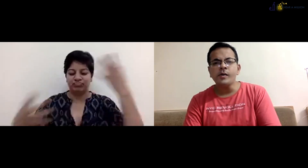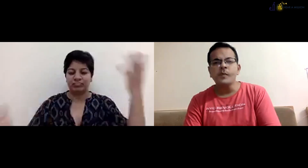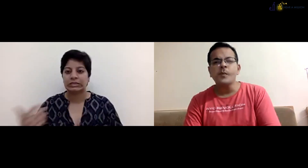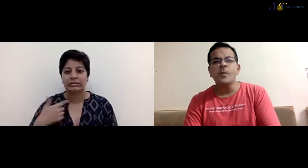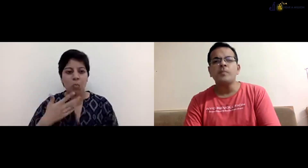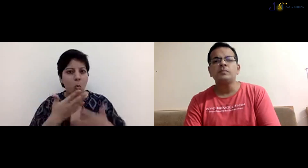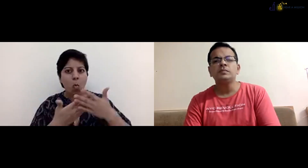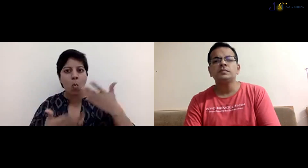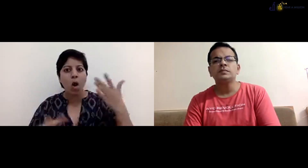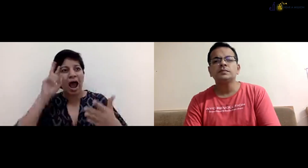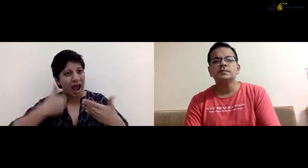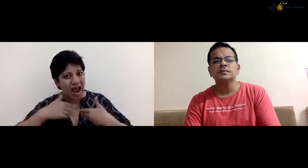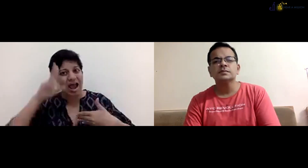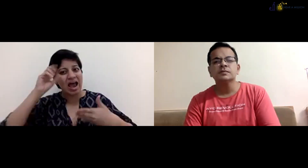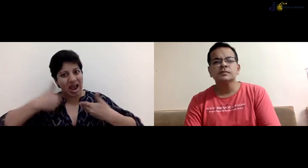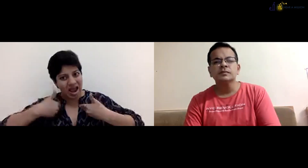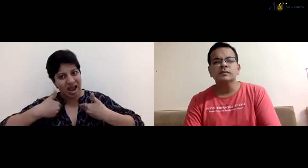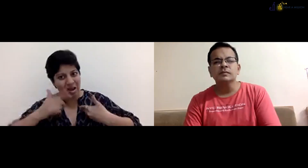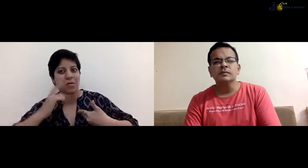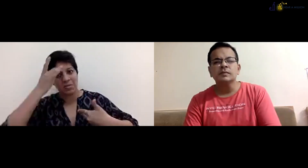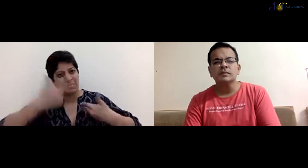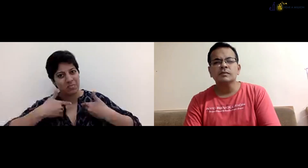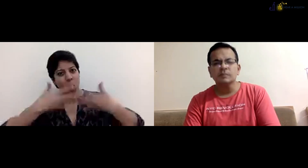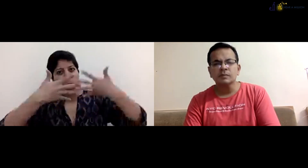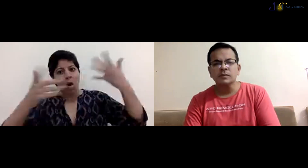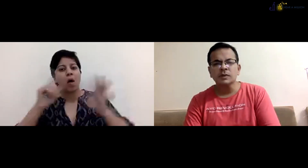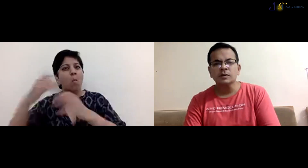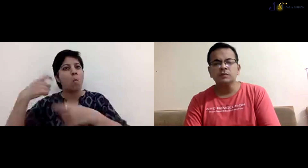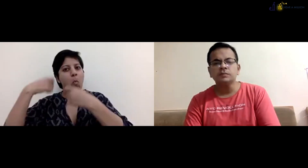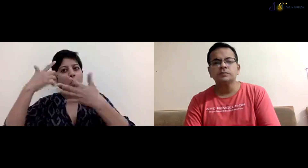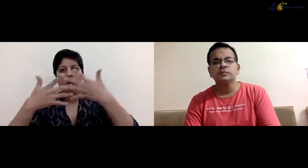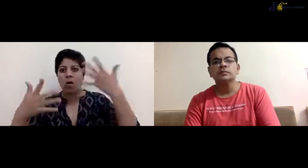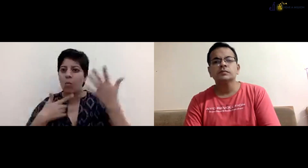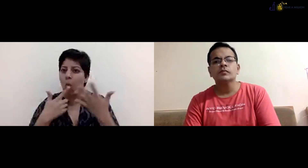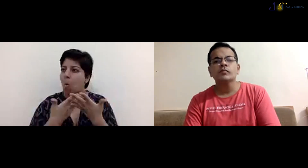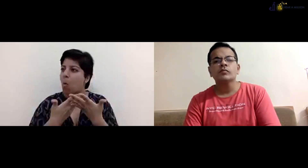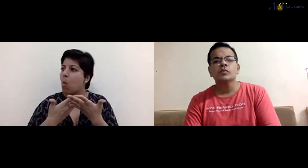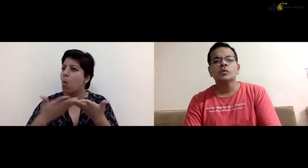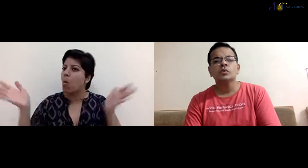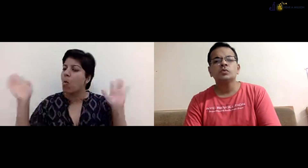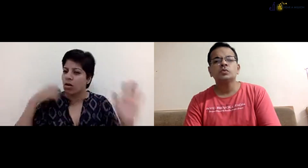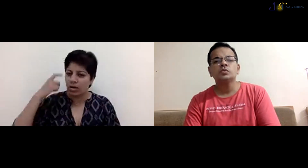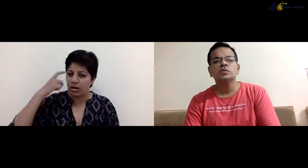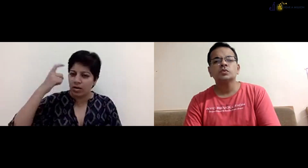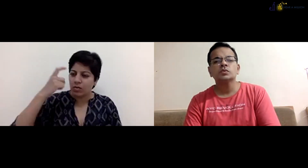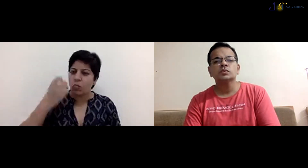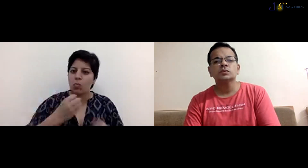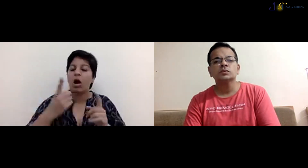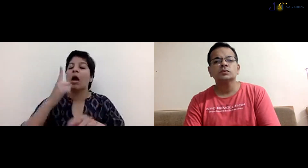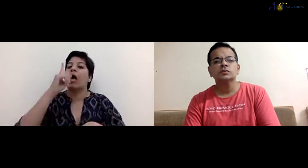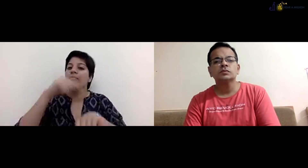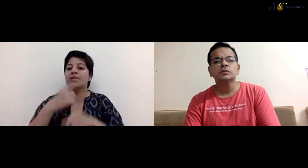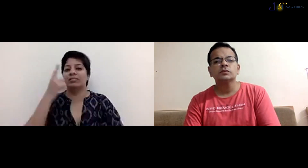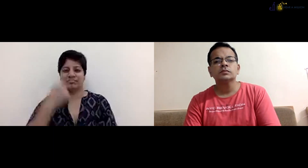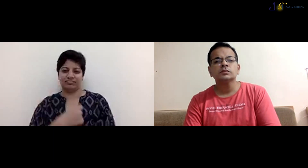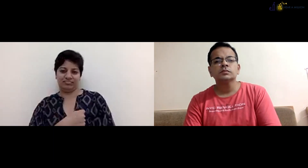to know that yeah, a lot of people are facing these challenges. They were saying that yeah, we have the Usher syndrome too. So that's how we got to know there